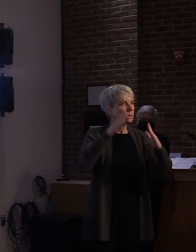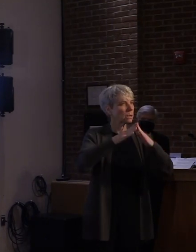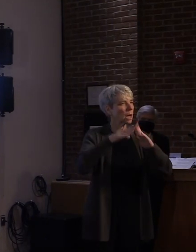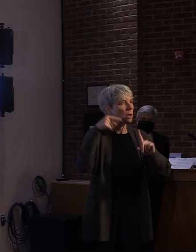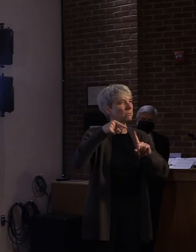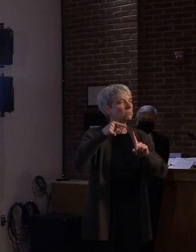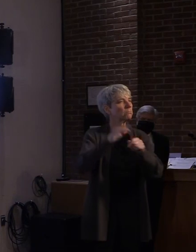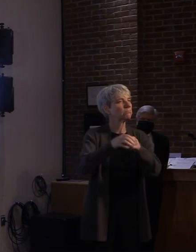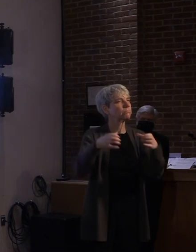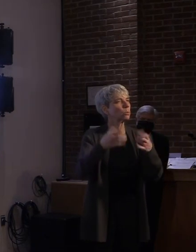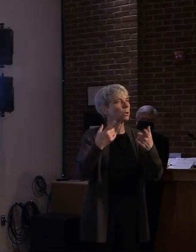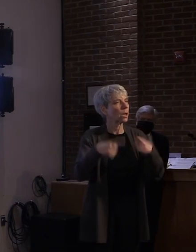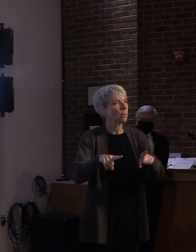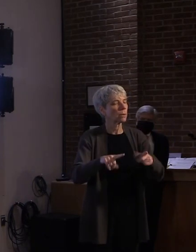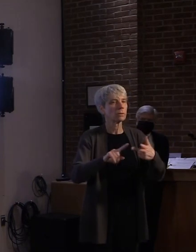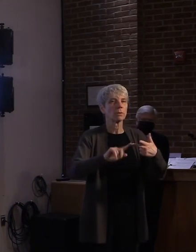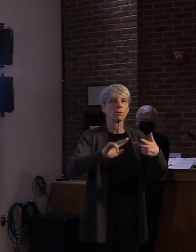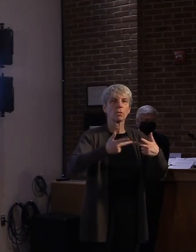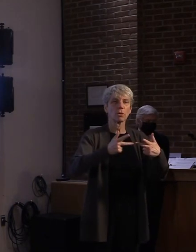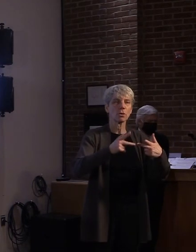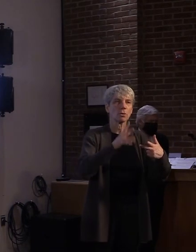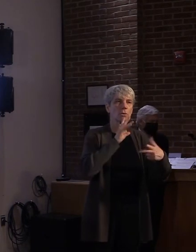regarding serology testing.